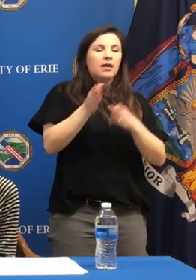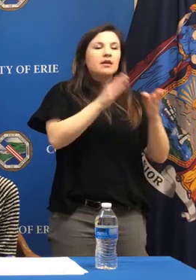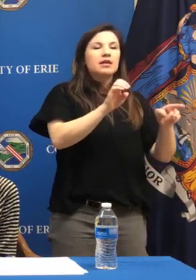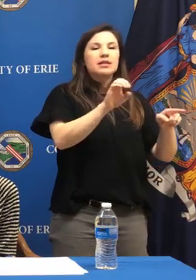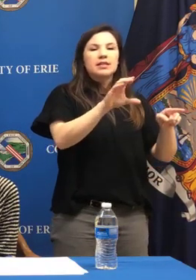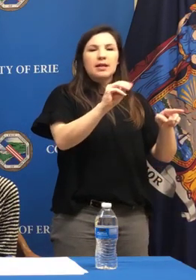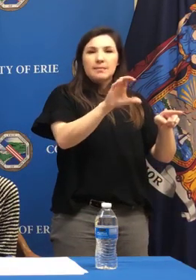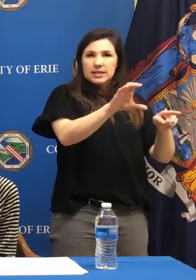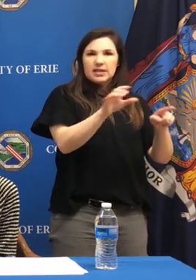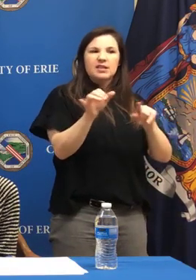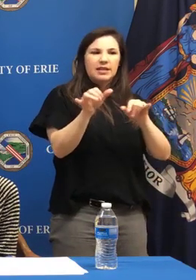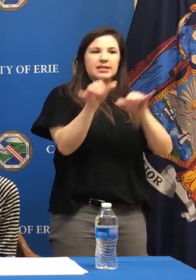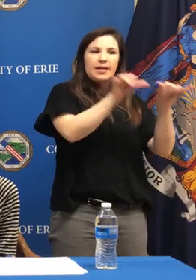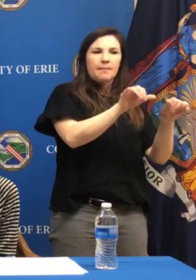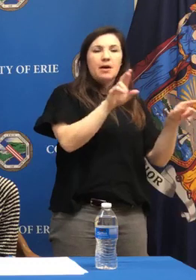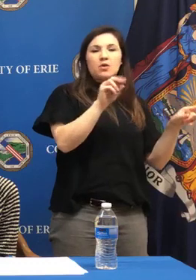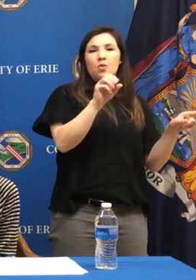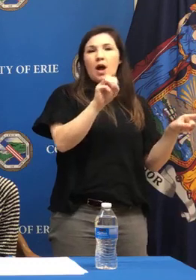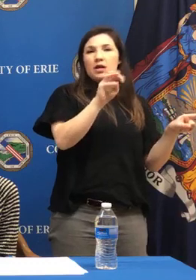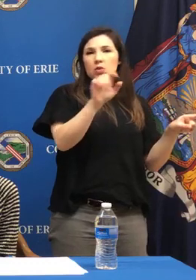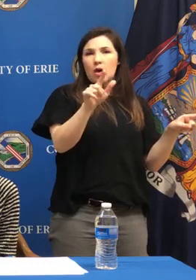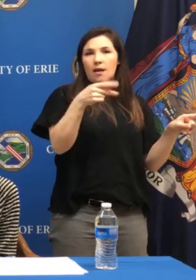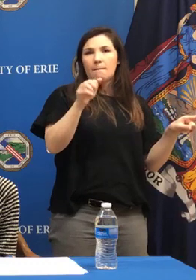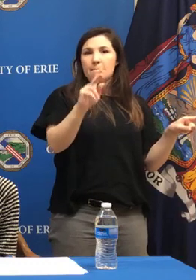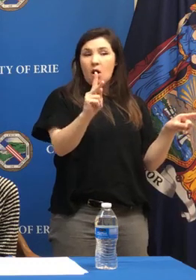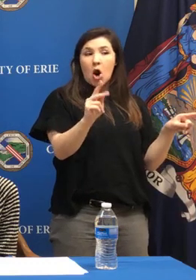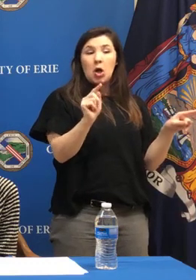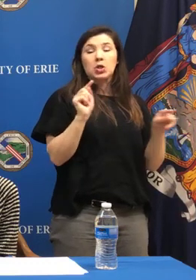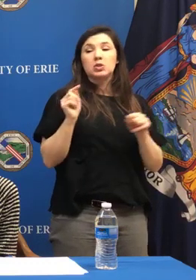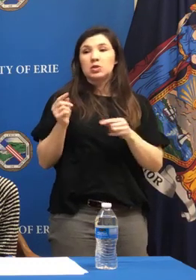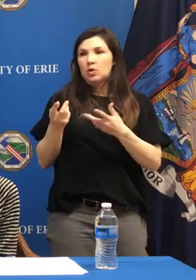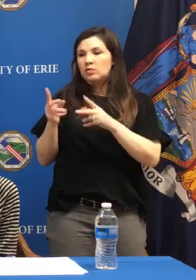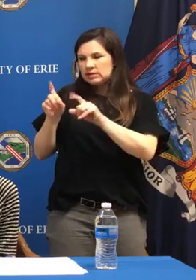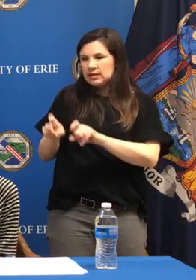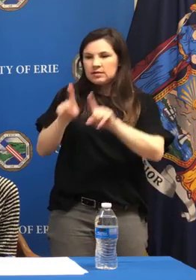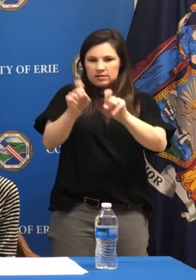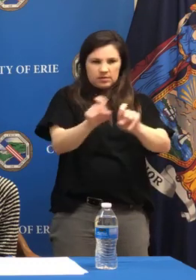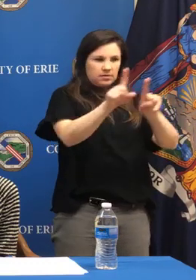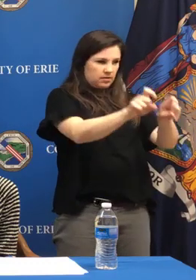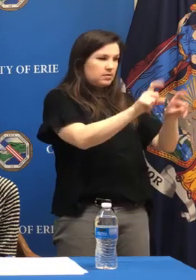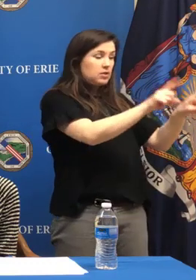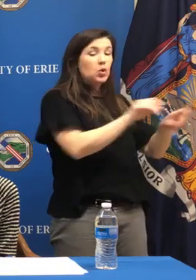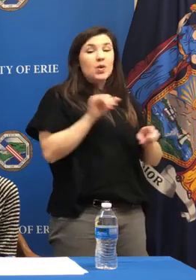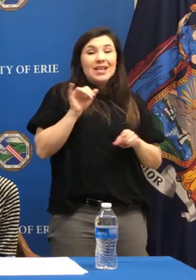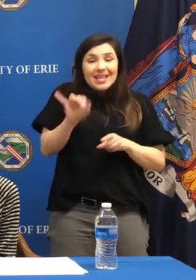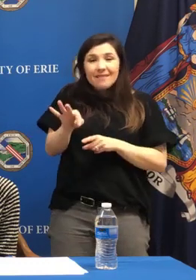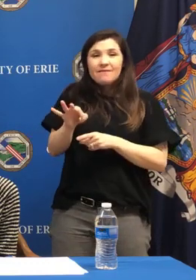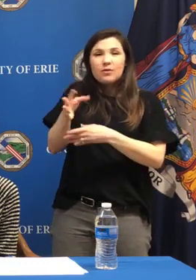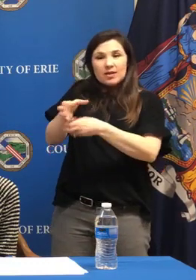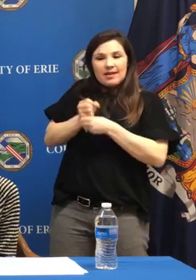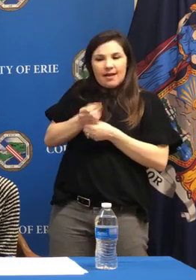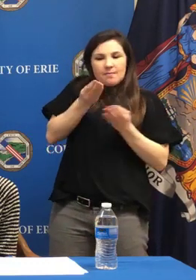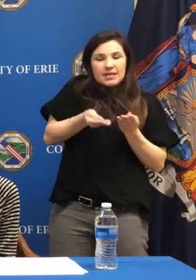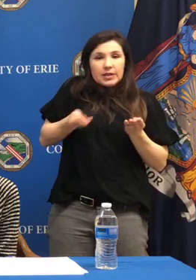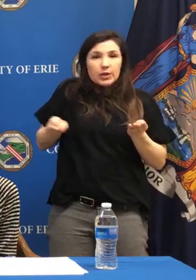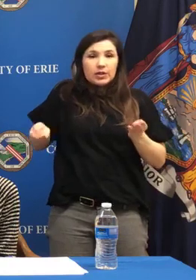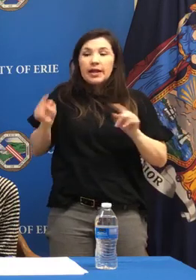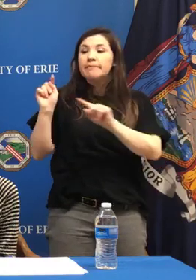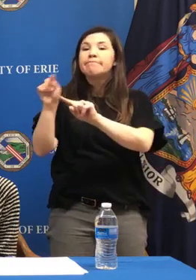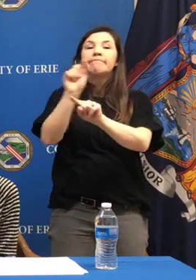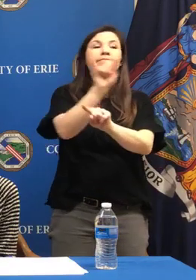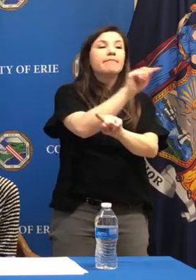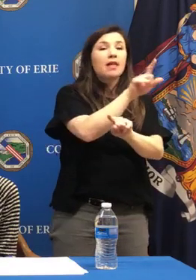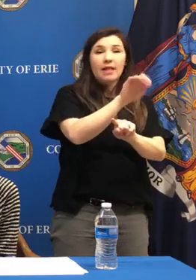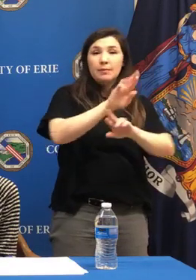ECMC the same, as well as Roswell Park. So it's arguable that if we get the materials, and these labs, which are ready